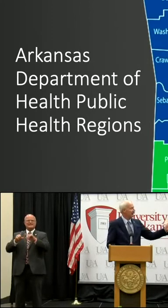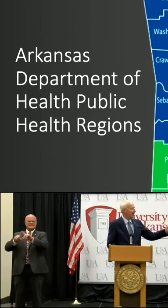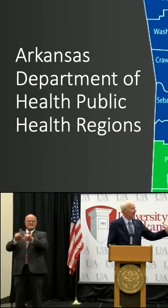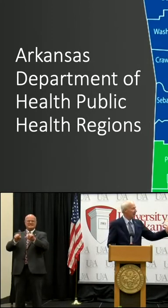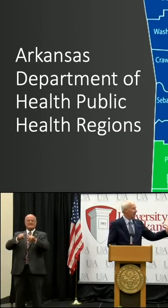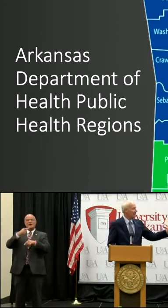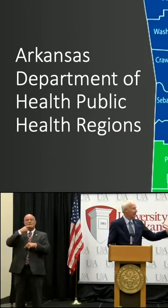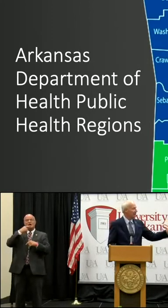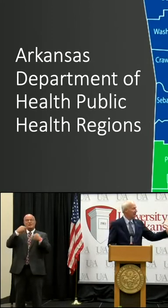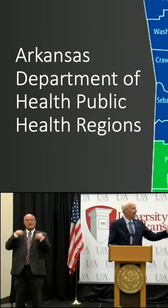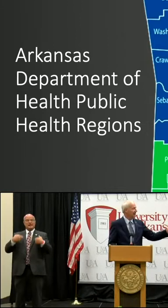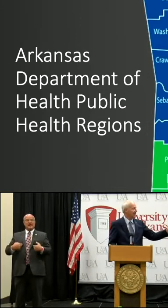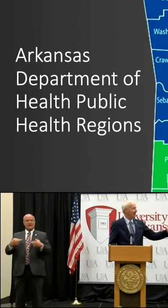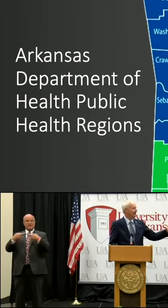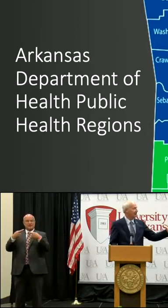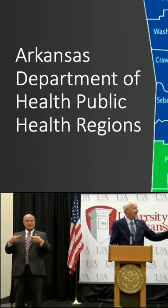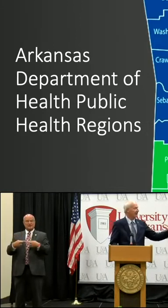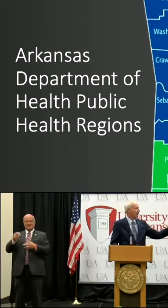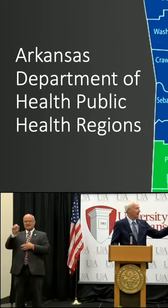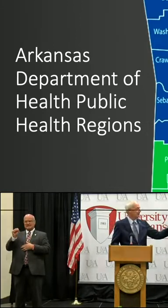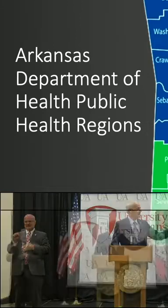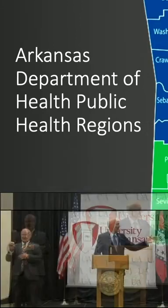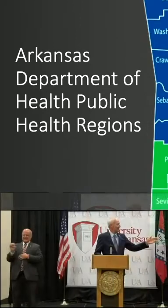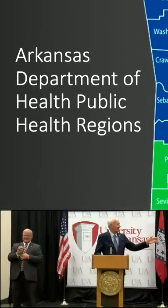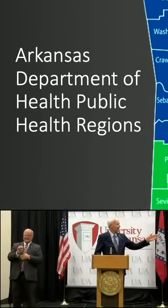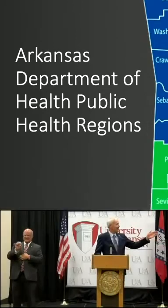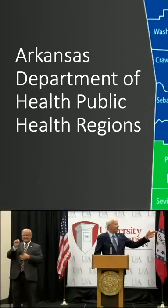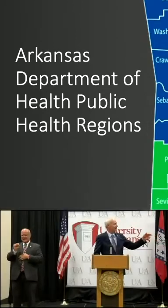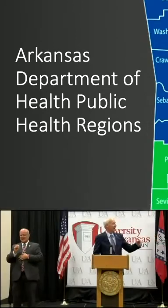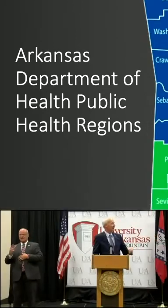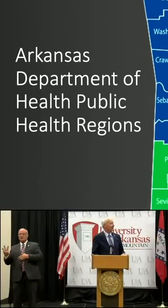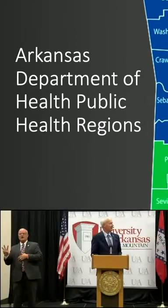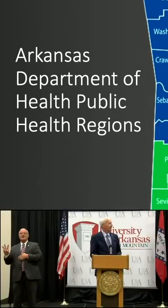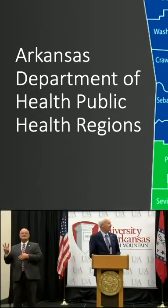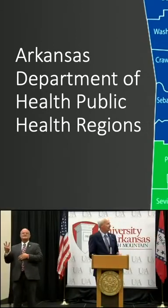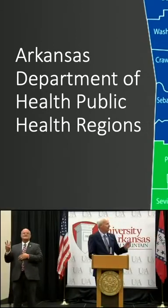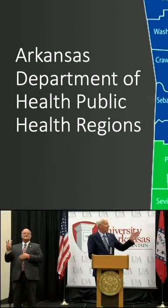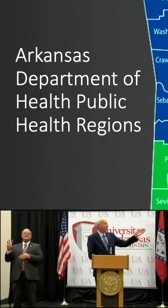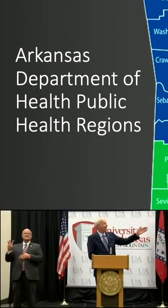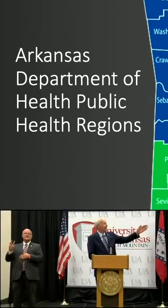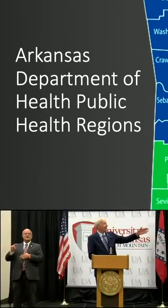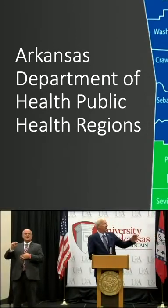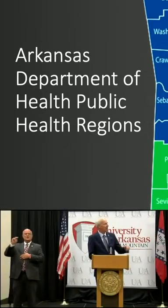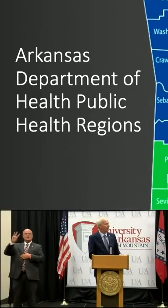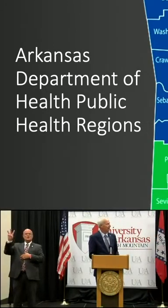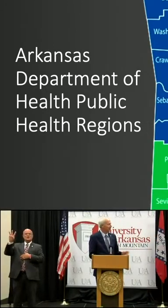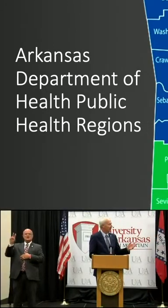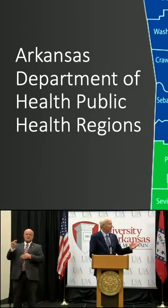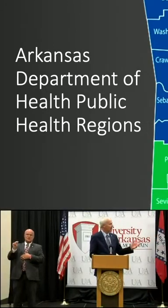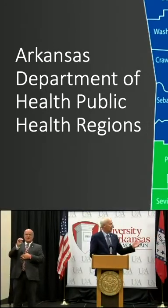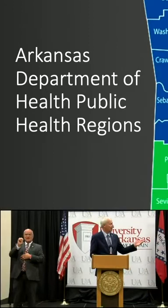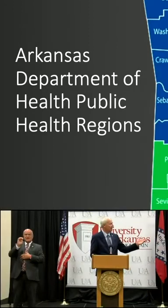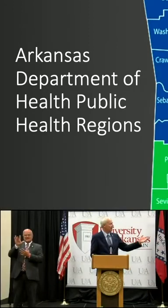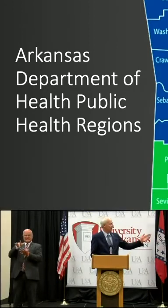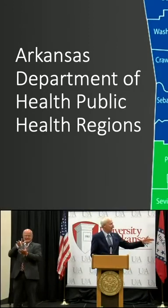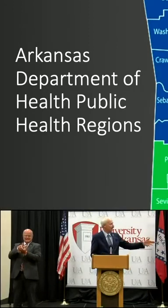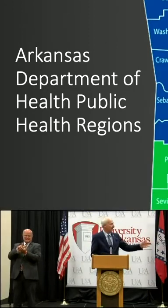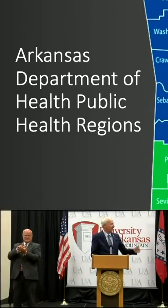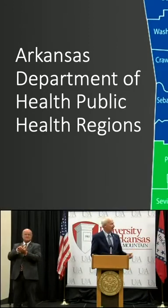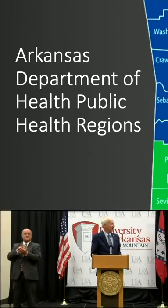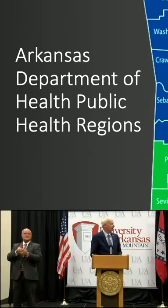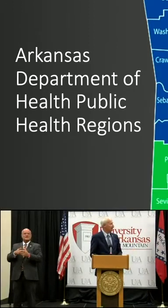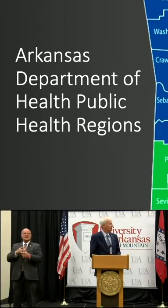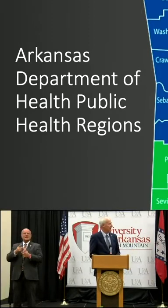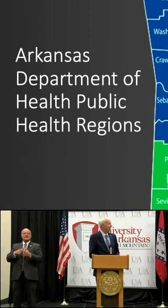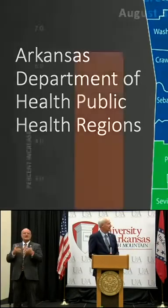different public health regions. You've got southeast, southwest, you've got northwest and northeast and central. And